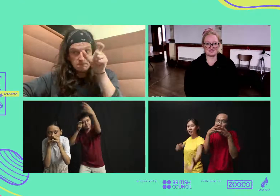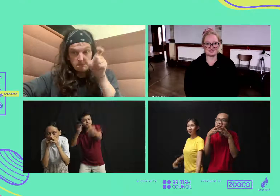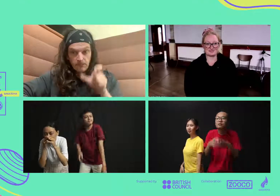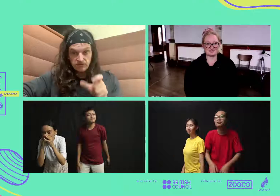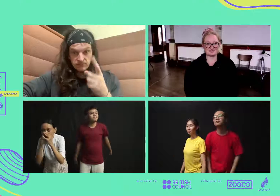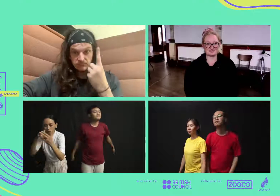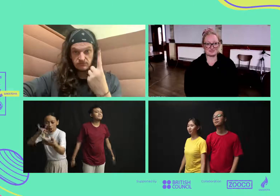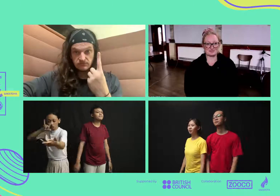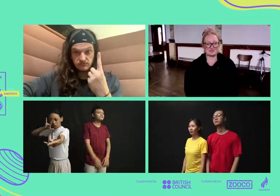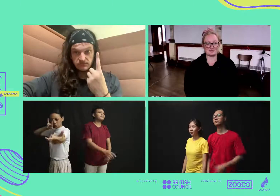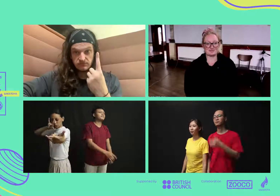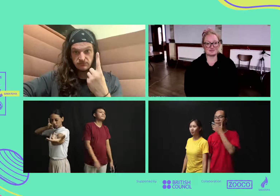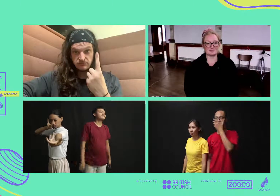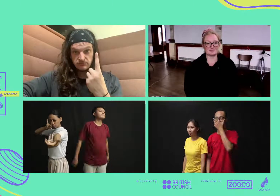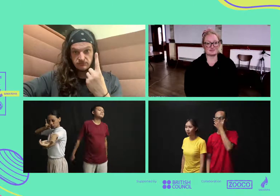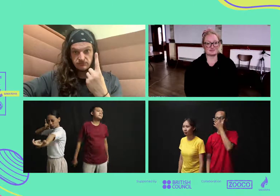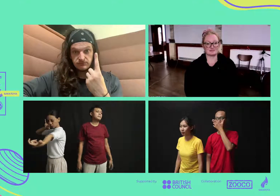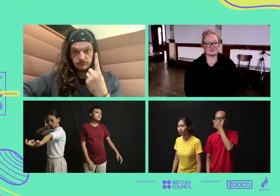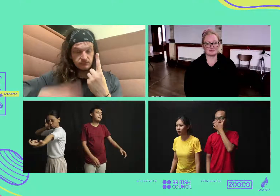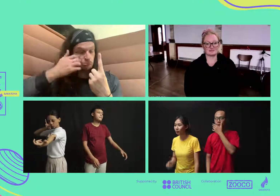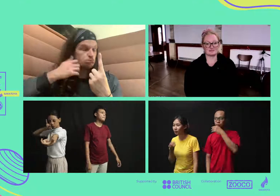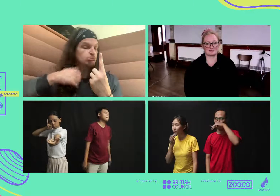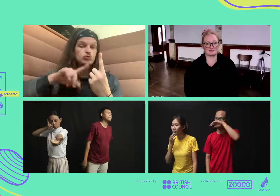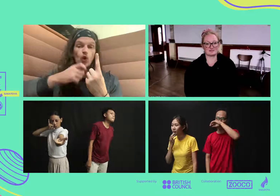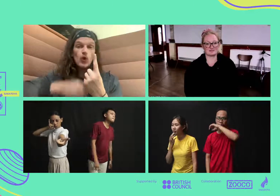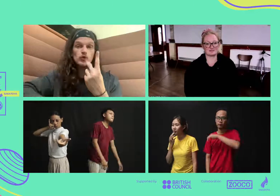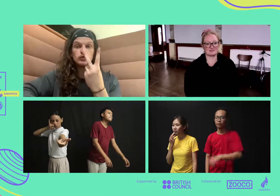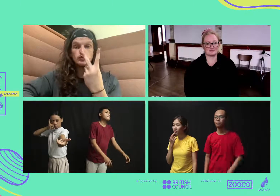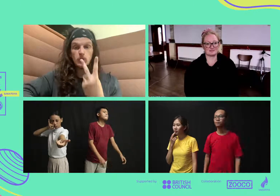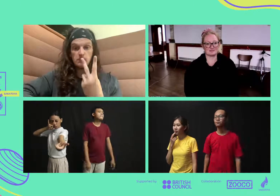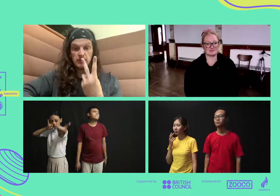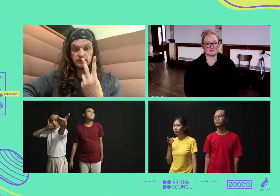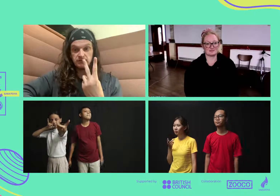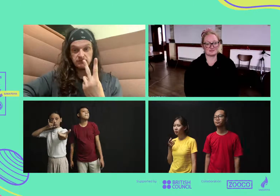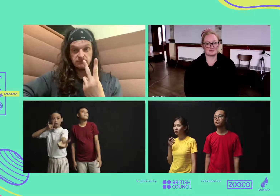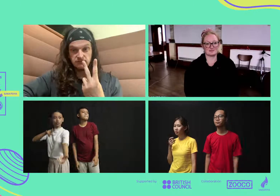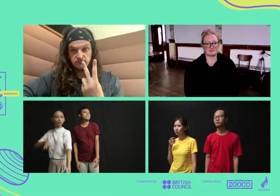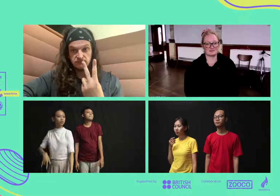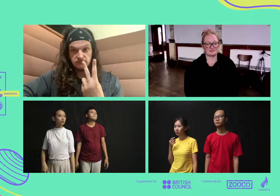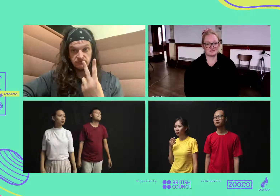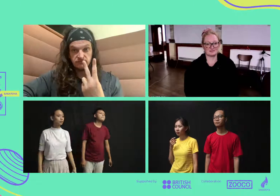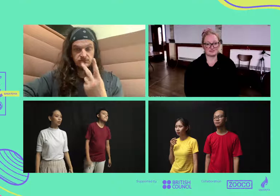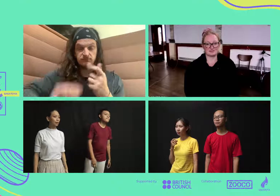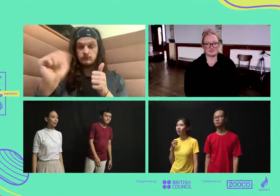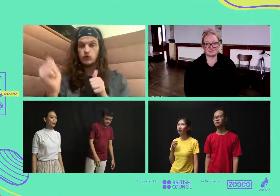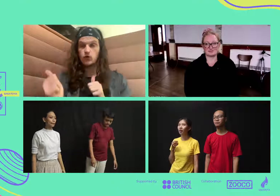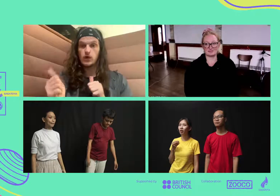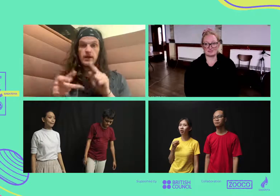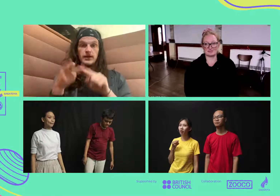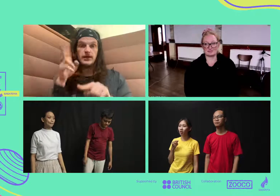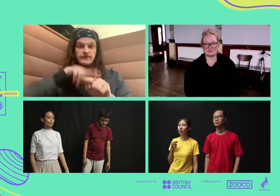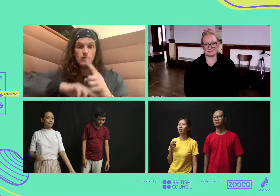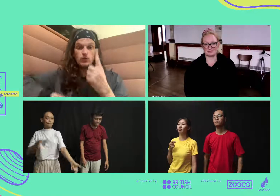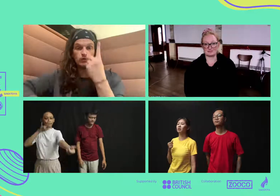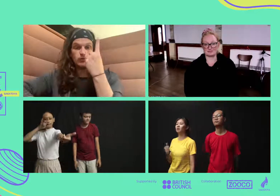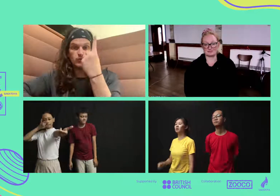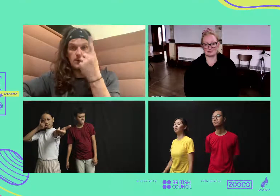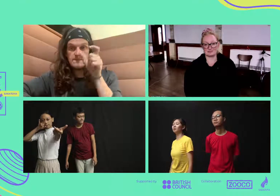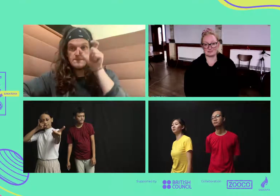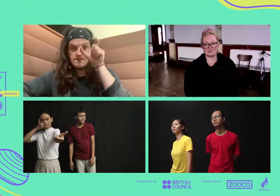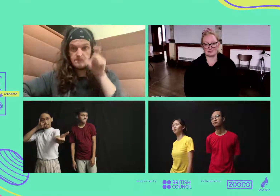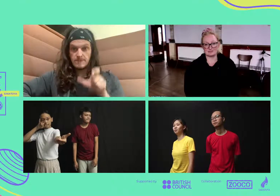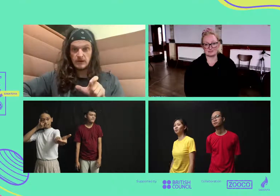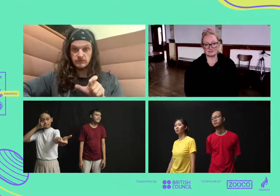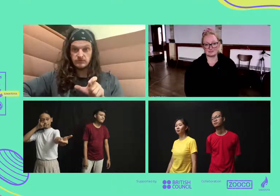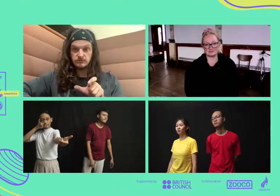So that could be one person, or it could be two people. So you could